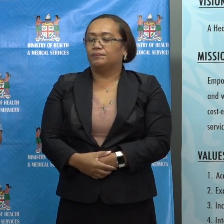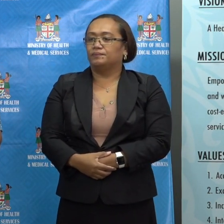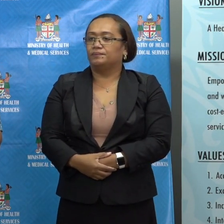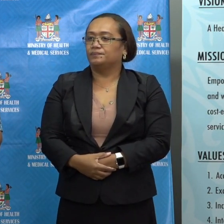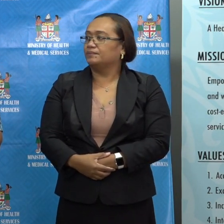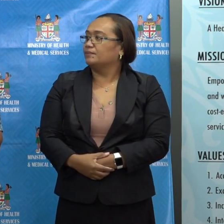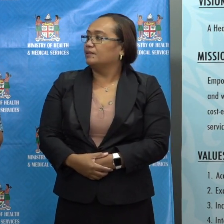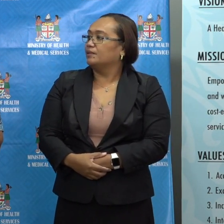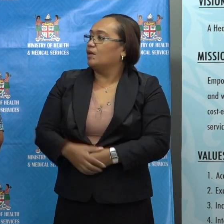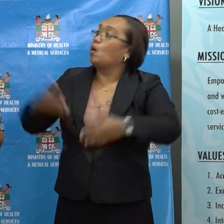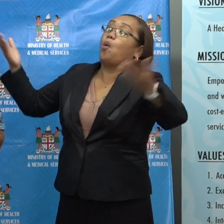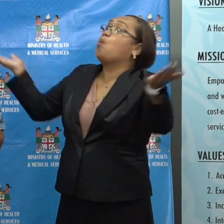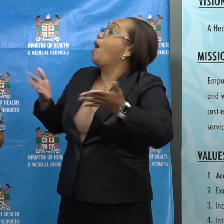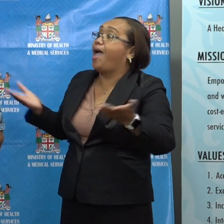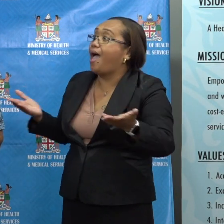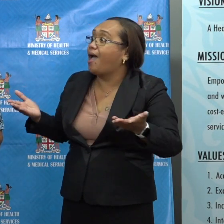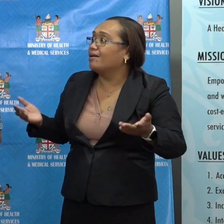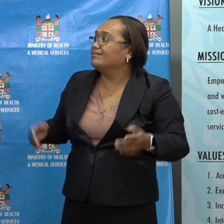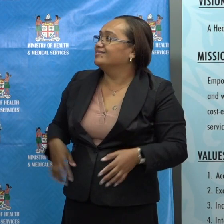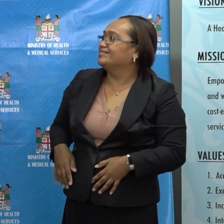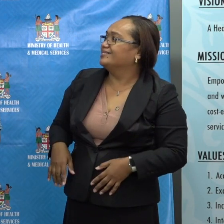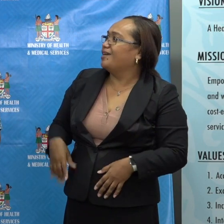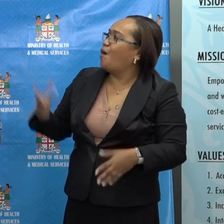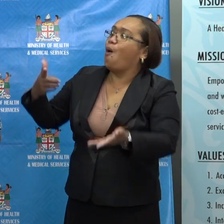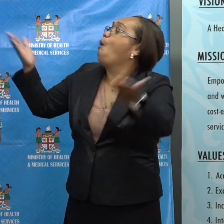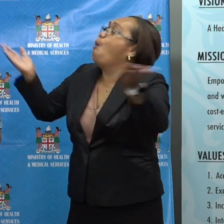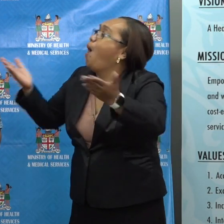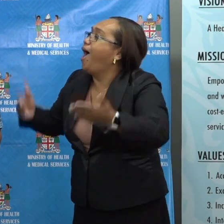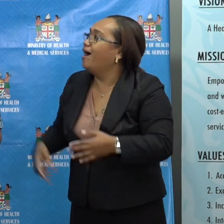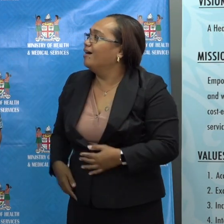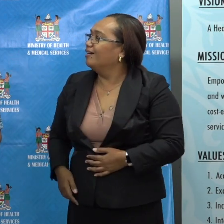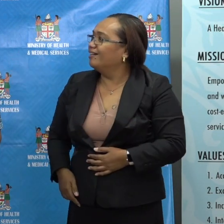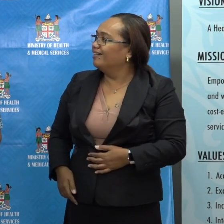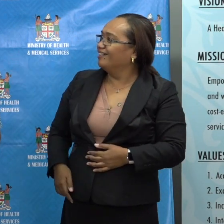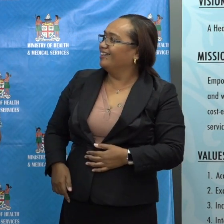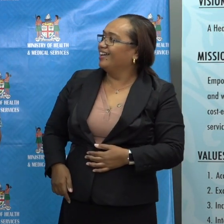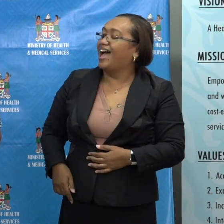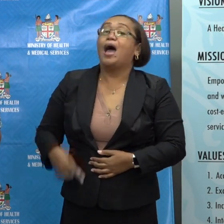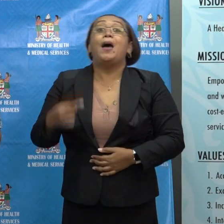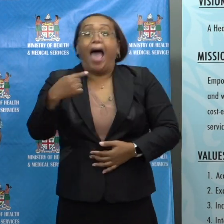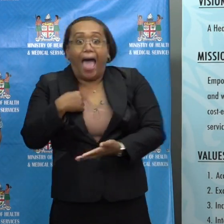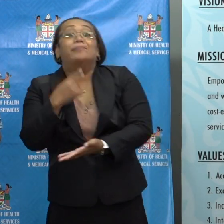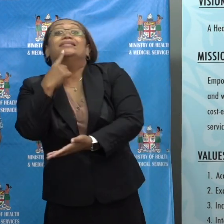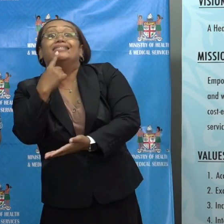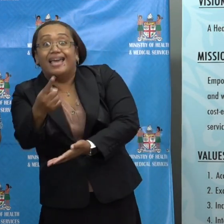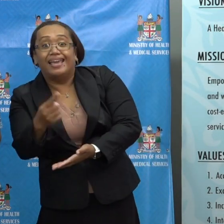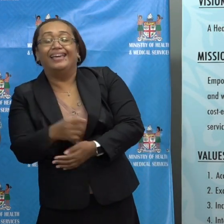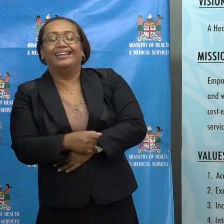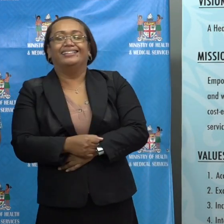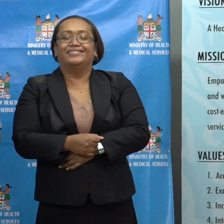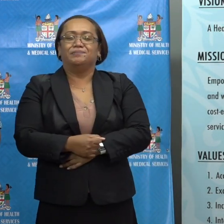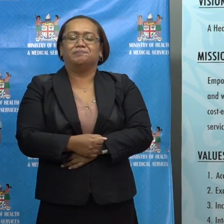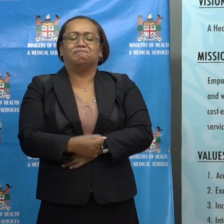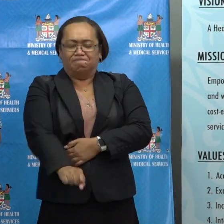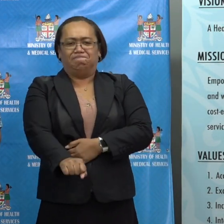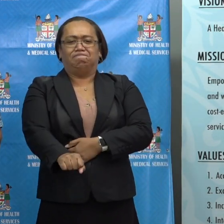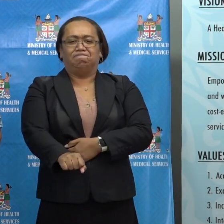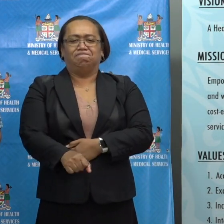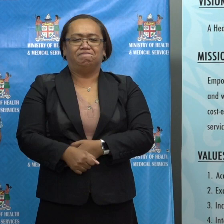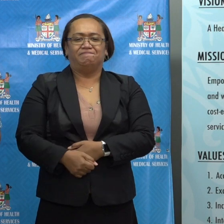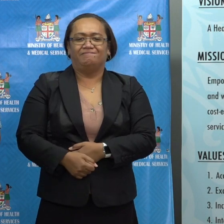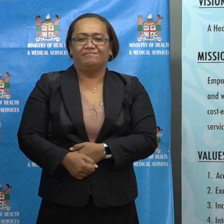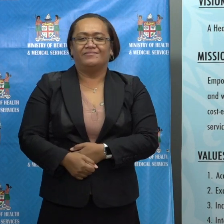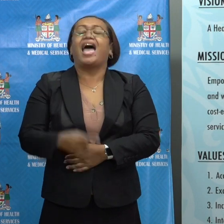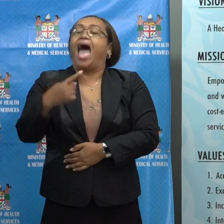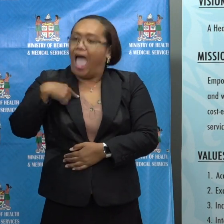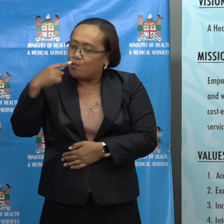Dr. Fong, so where in Makoi exactly is she? Exactly why I'm not saying it. I'm saying that's going to affect our containment plan. I